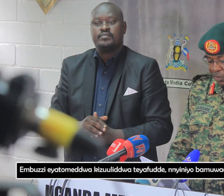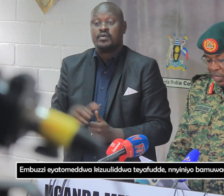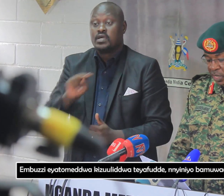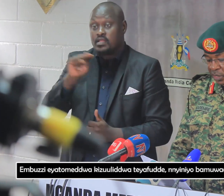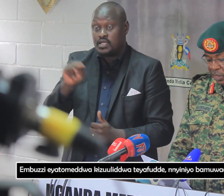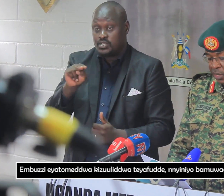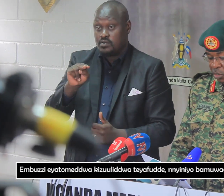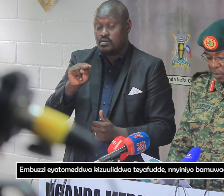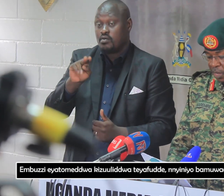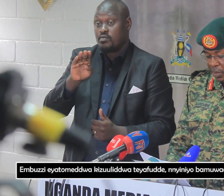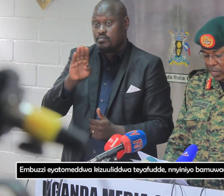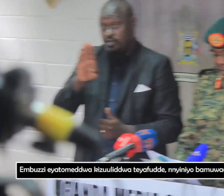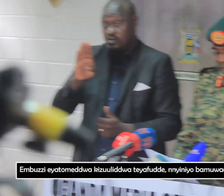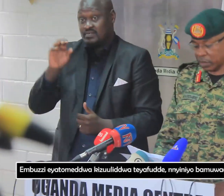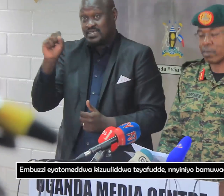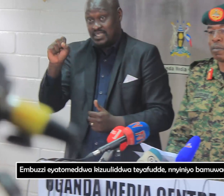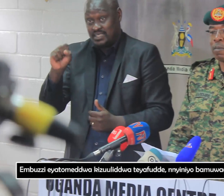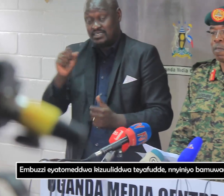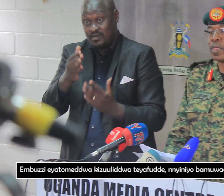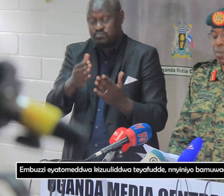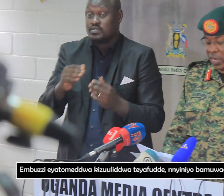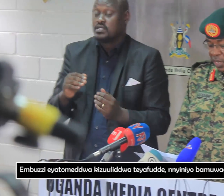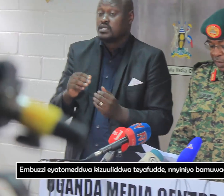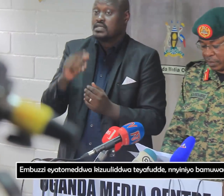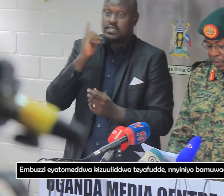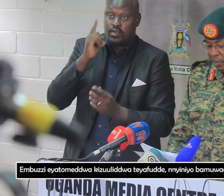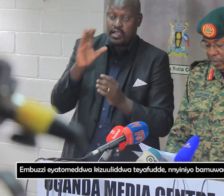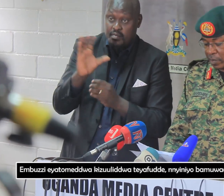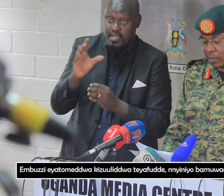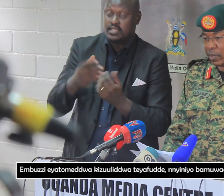National Bureau of Standards, telecom companies, the media,